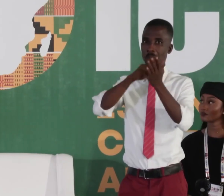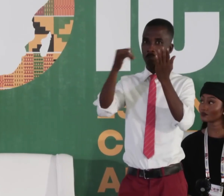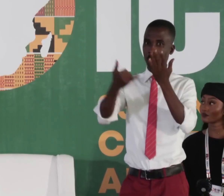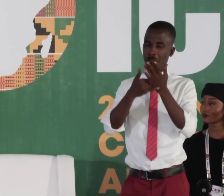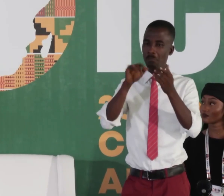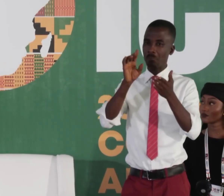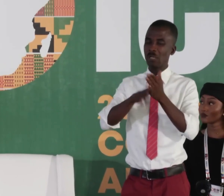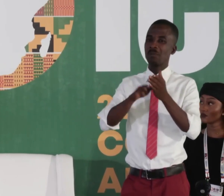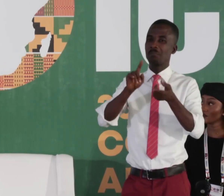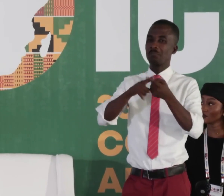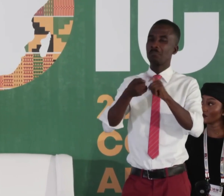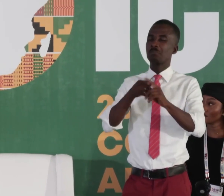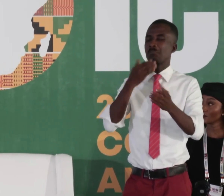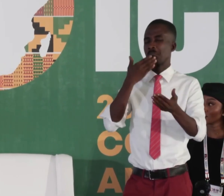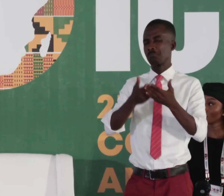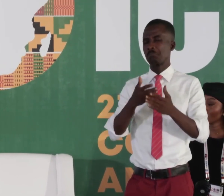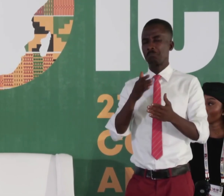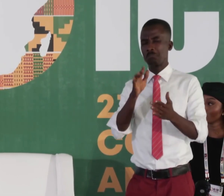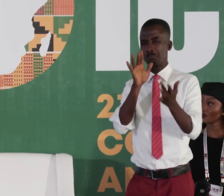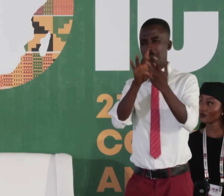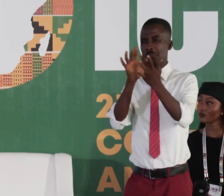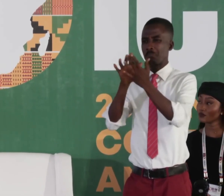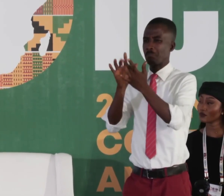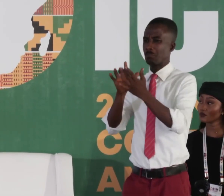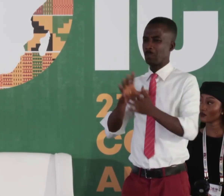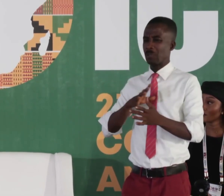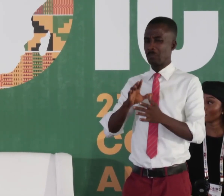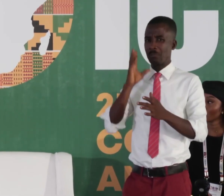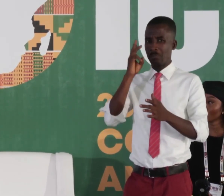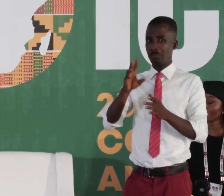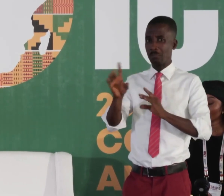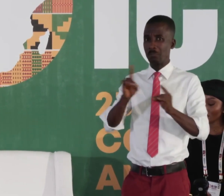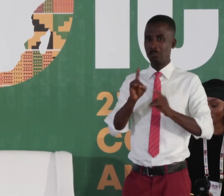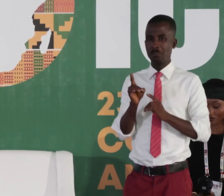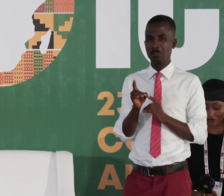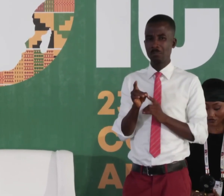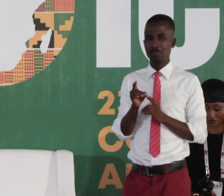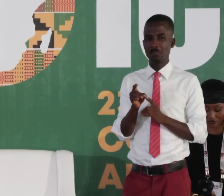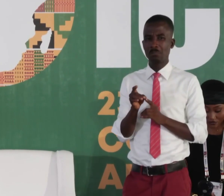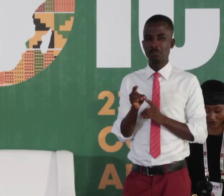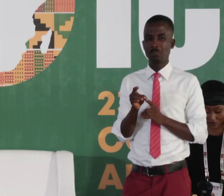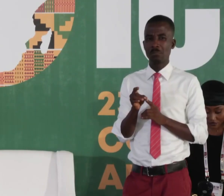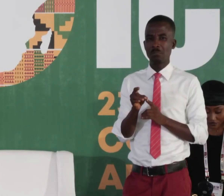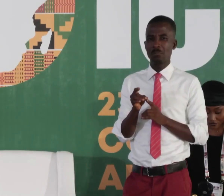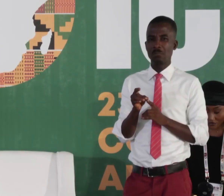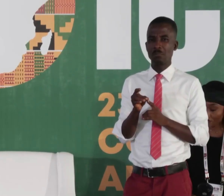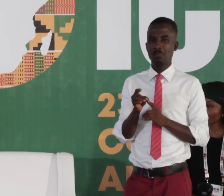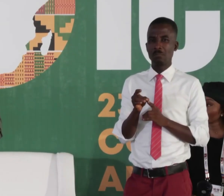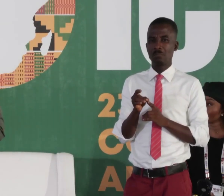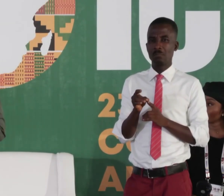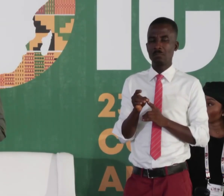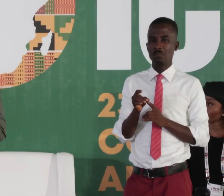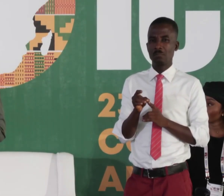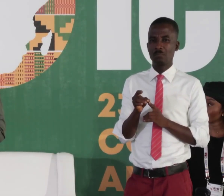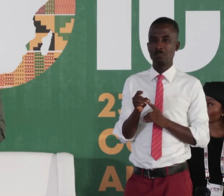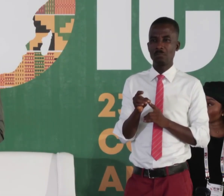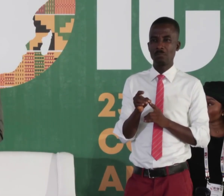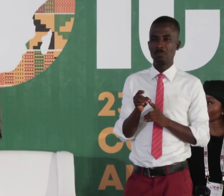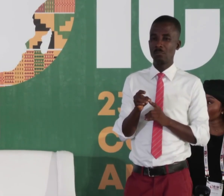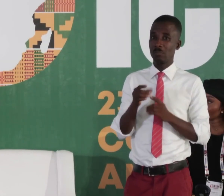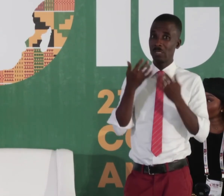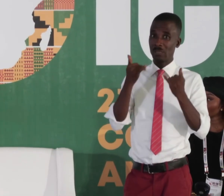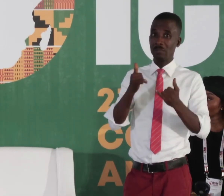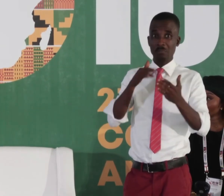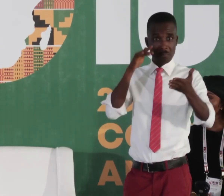there could be a point of contact towards improving uptake of HIV/AIDS PrEP solutions. Next slide. So in this